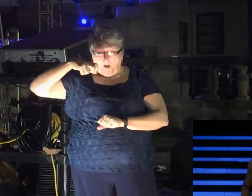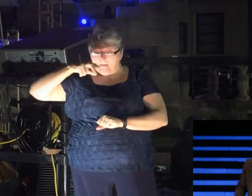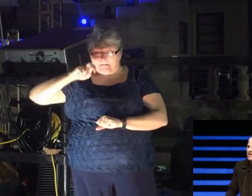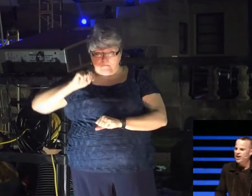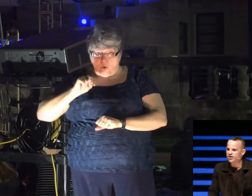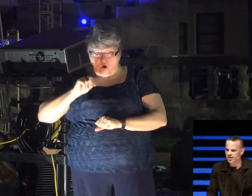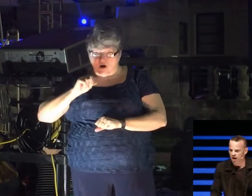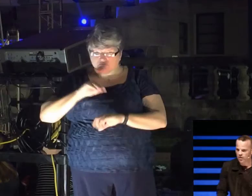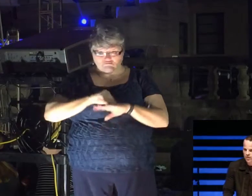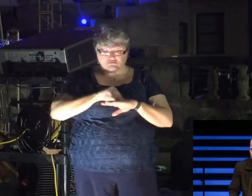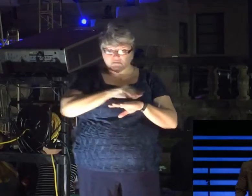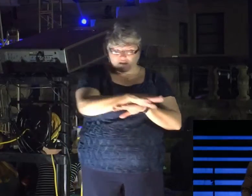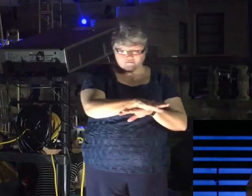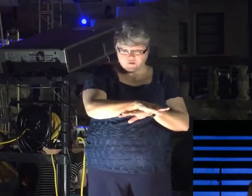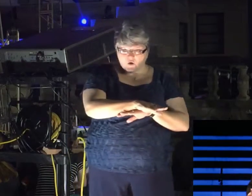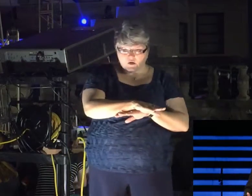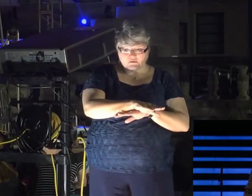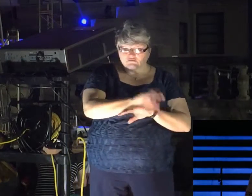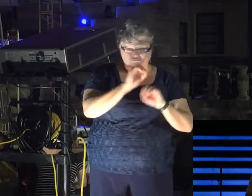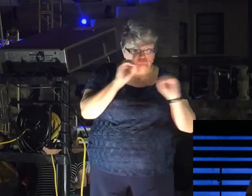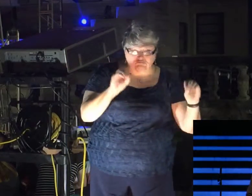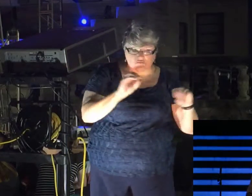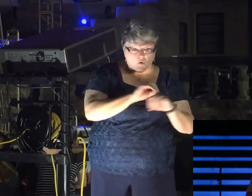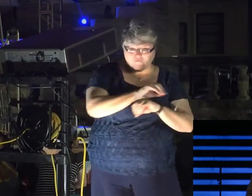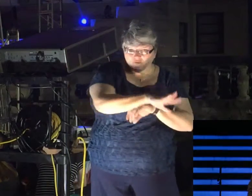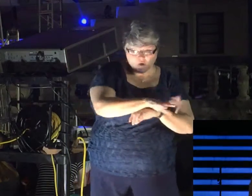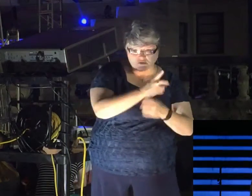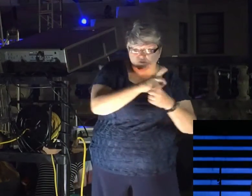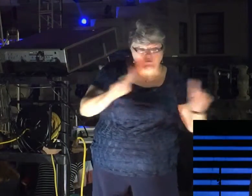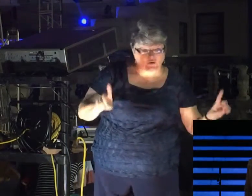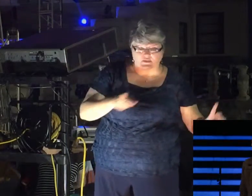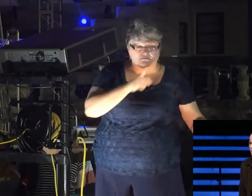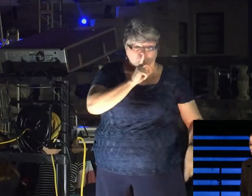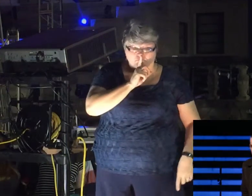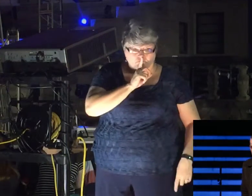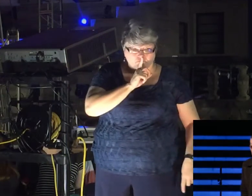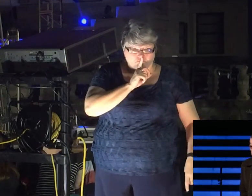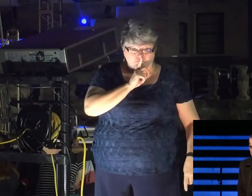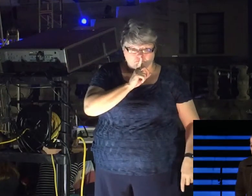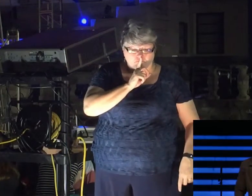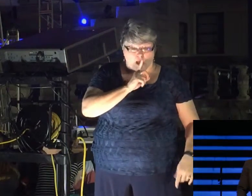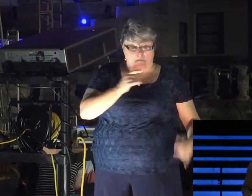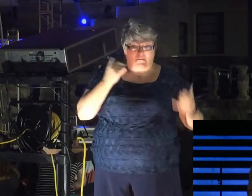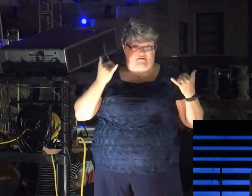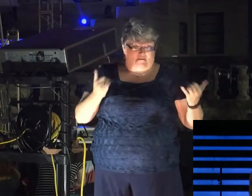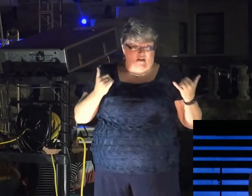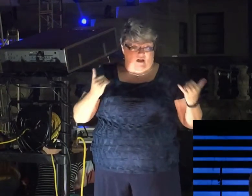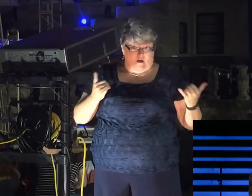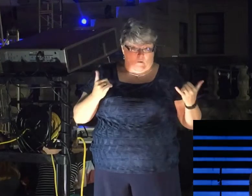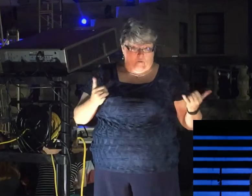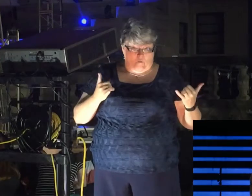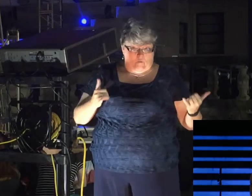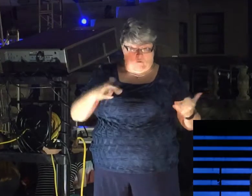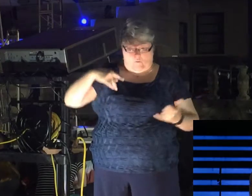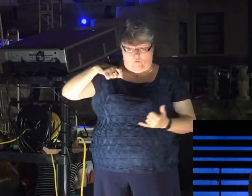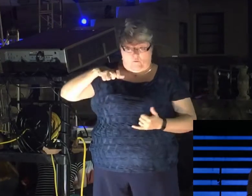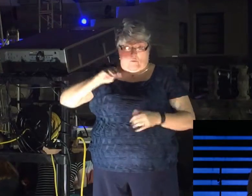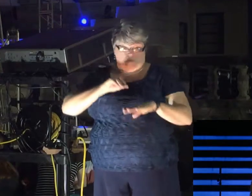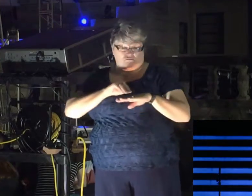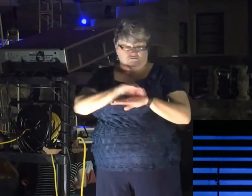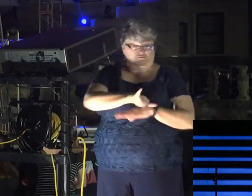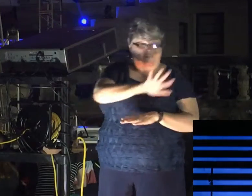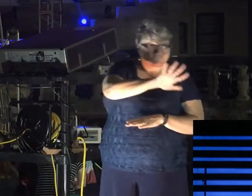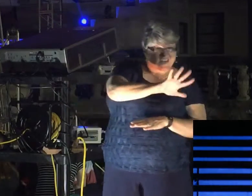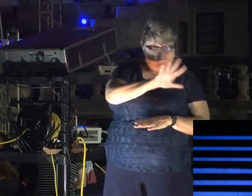ago, pornography, 0 role in the breaking up of modern marriages.